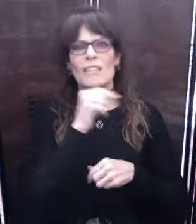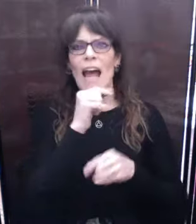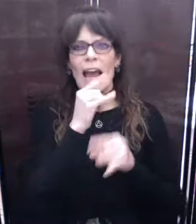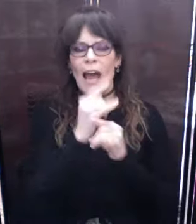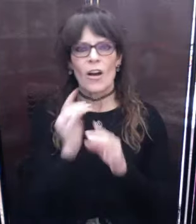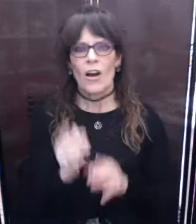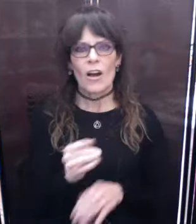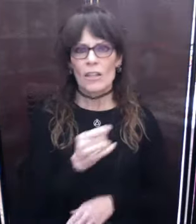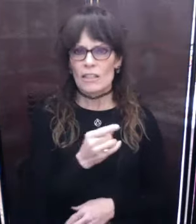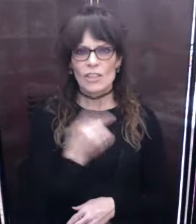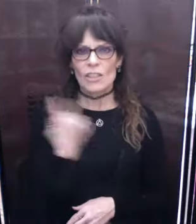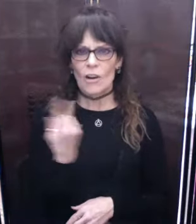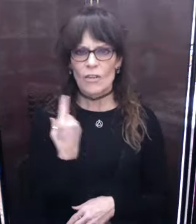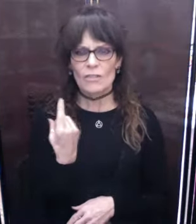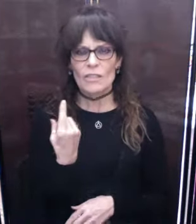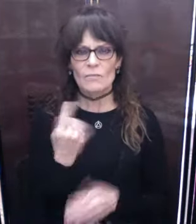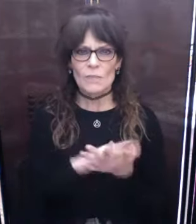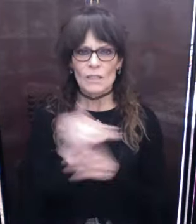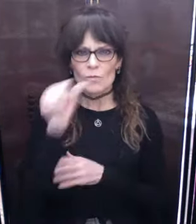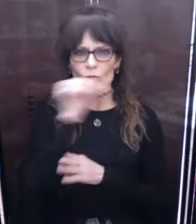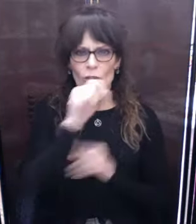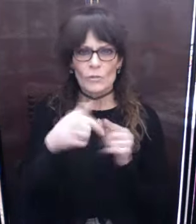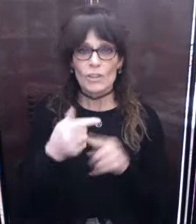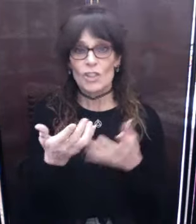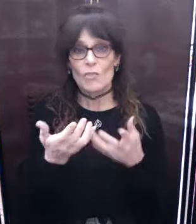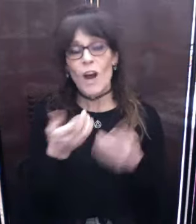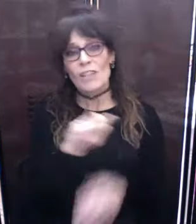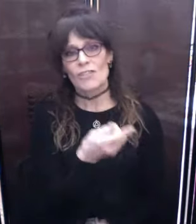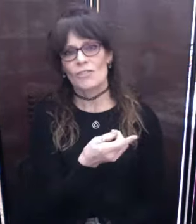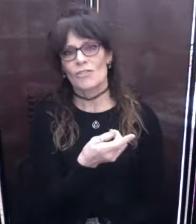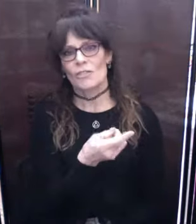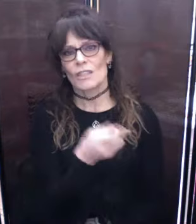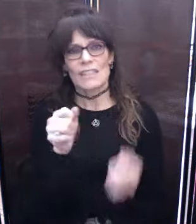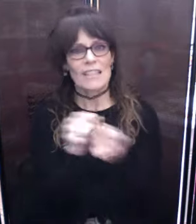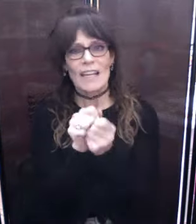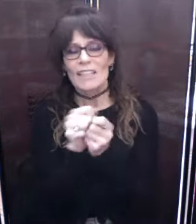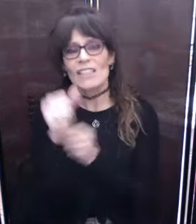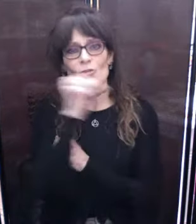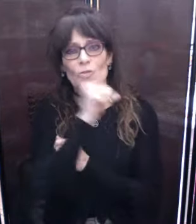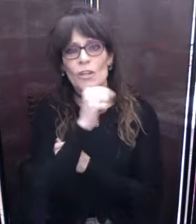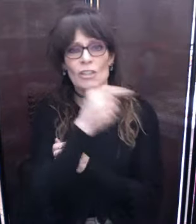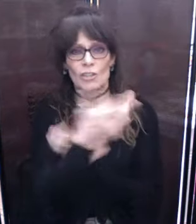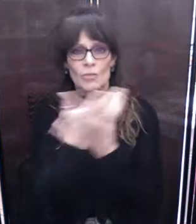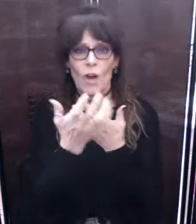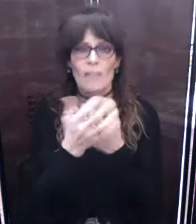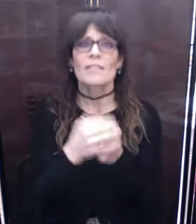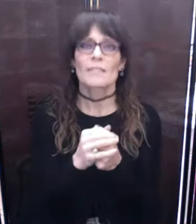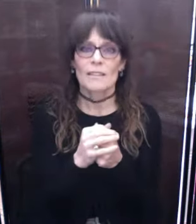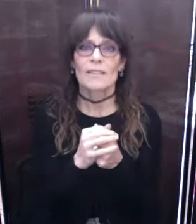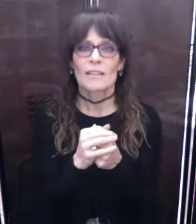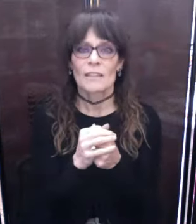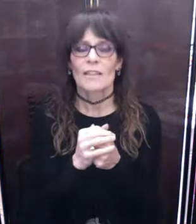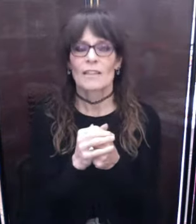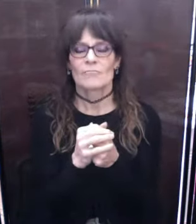only gets drunk when she wants to. And she gets exactly as drunk as she wants to, which now